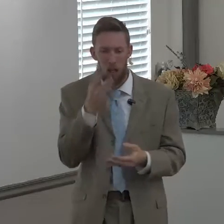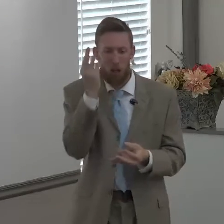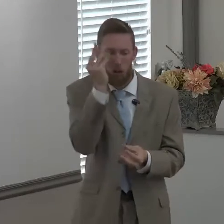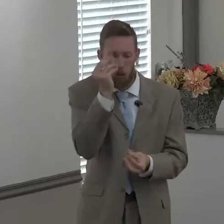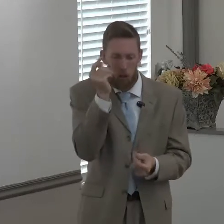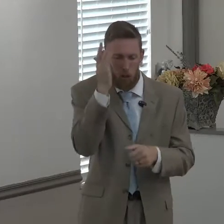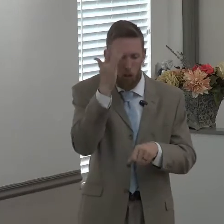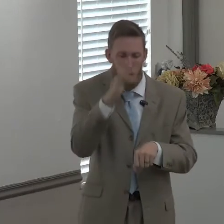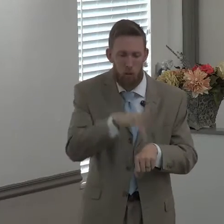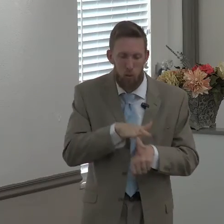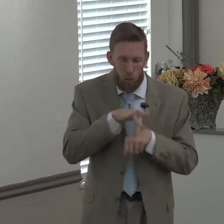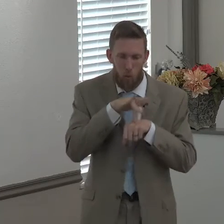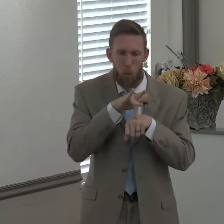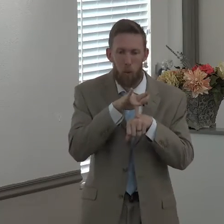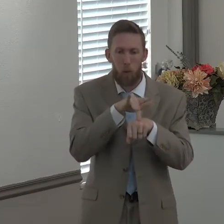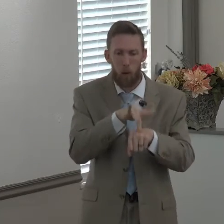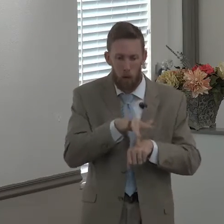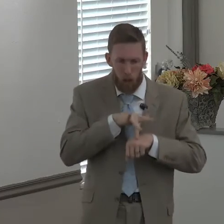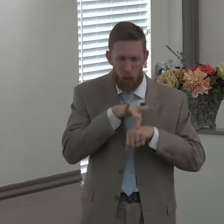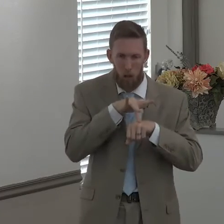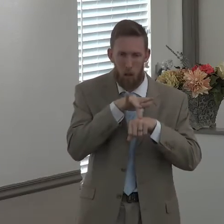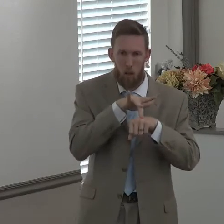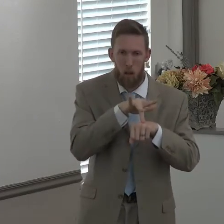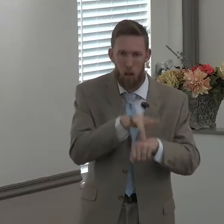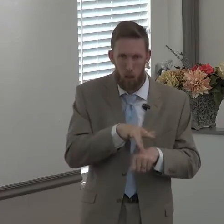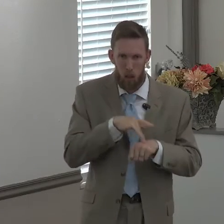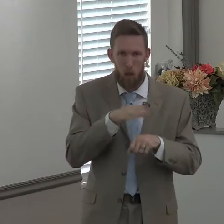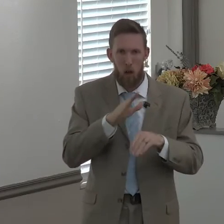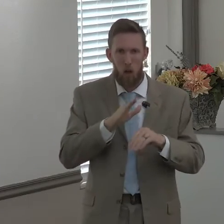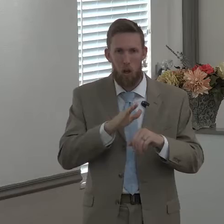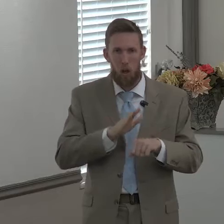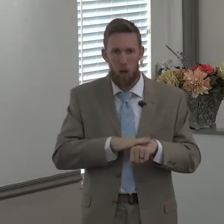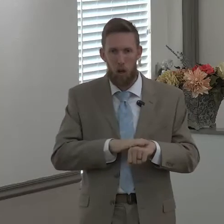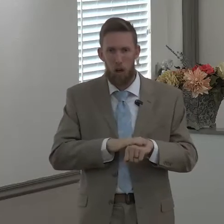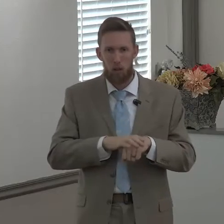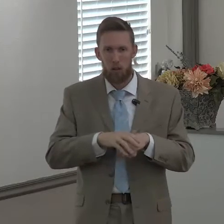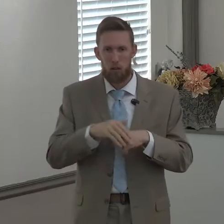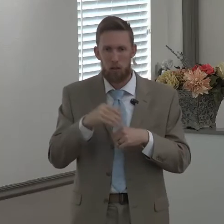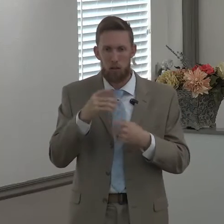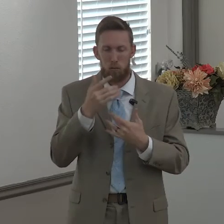own disappointment, their own hurt, their own discouragement.